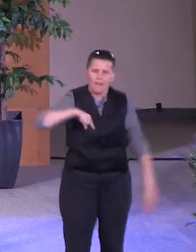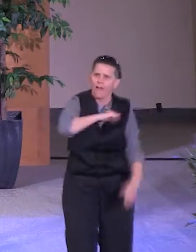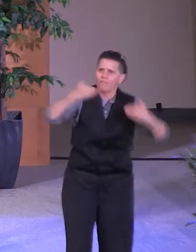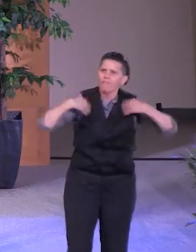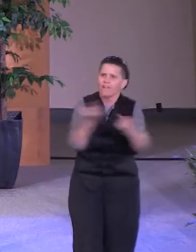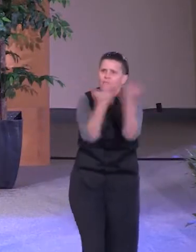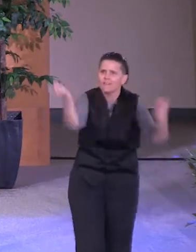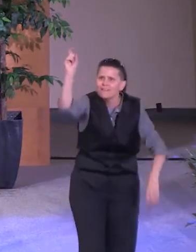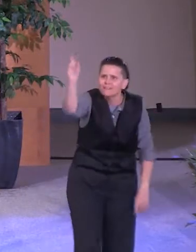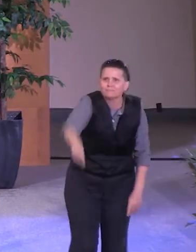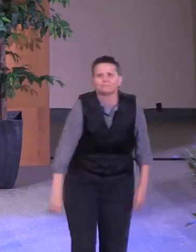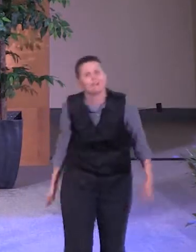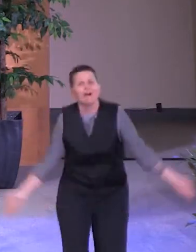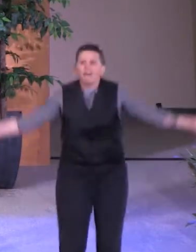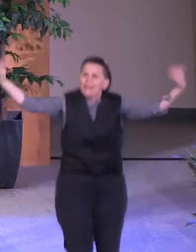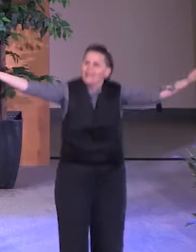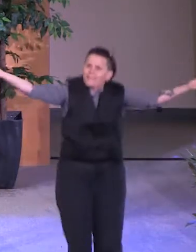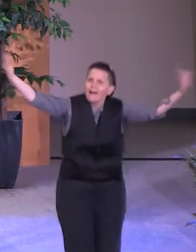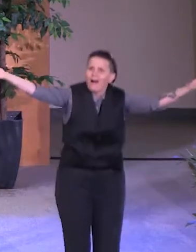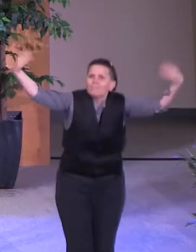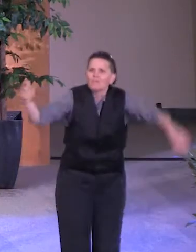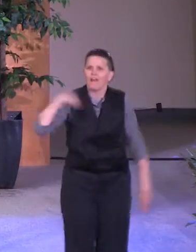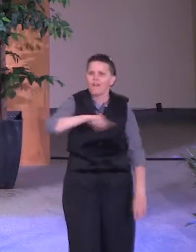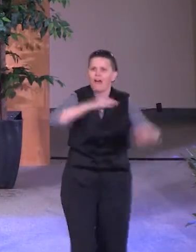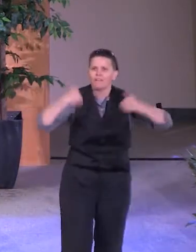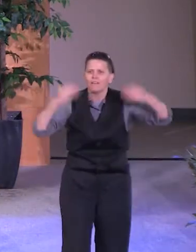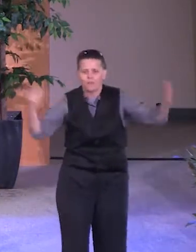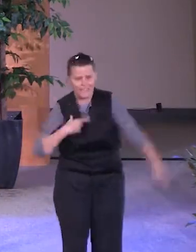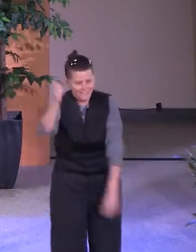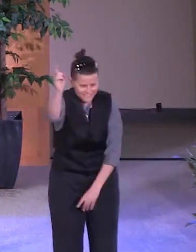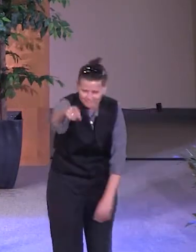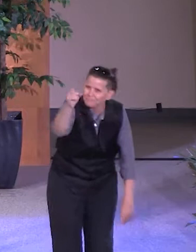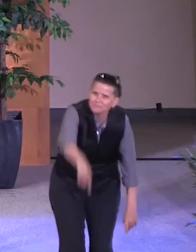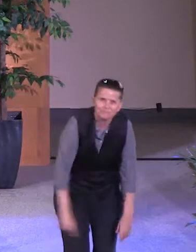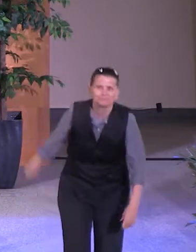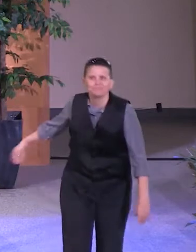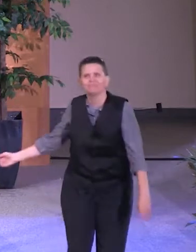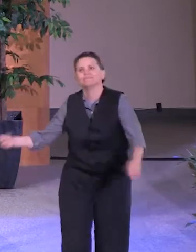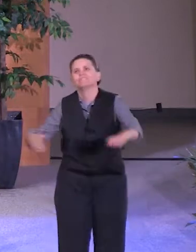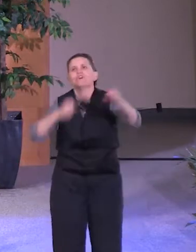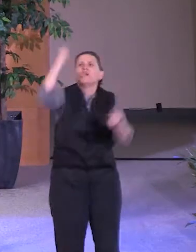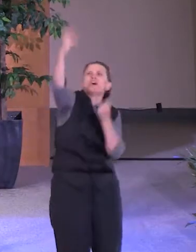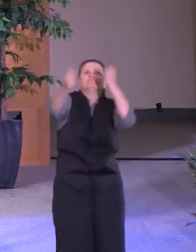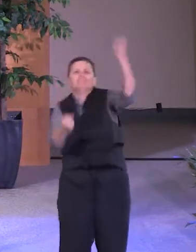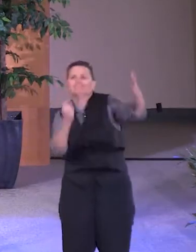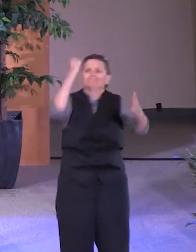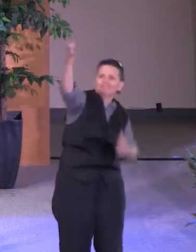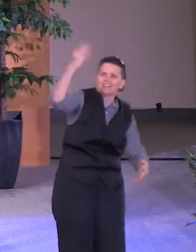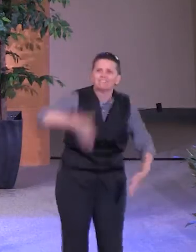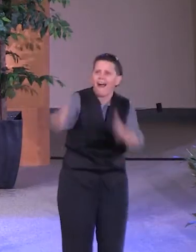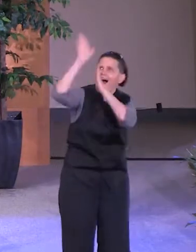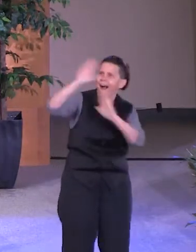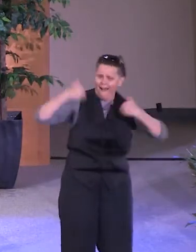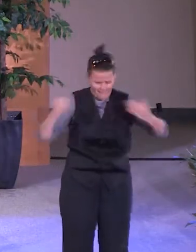We got everything we need. Take it up, take it up. We got everything we need. Yeah, take it up. Our God's got